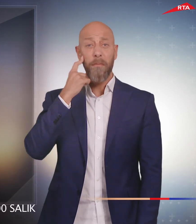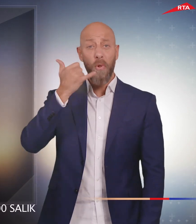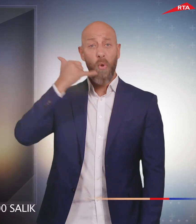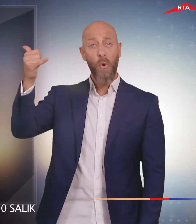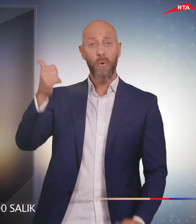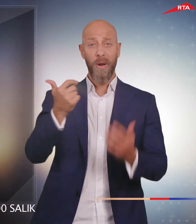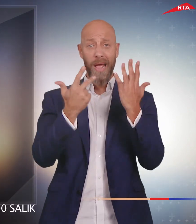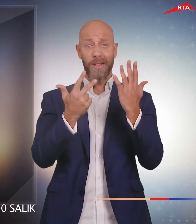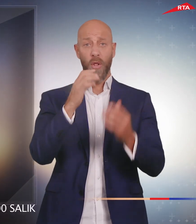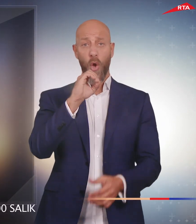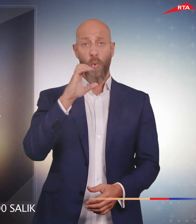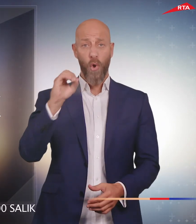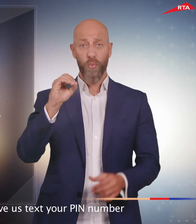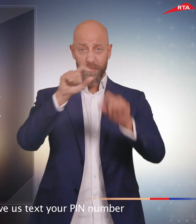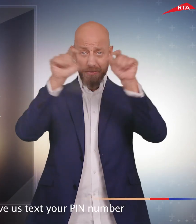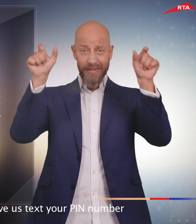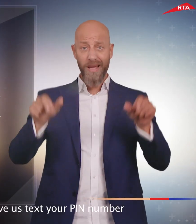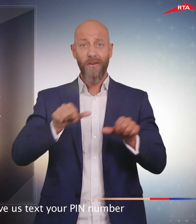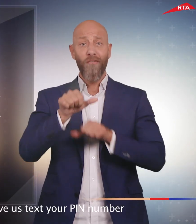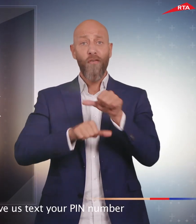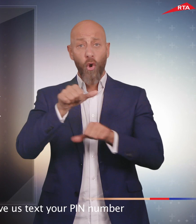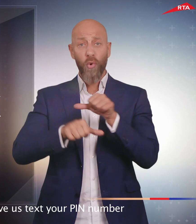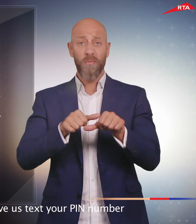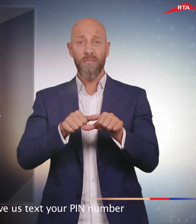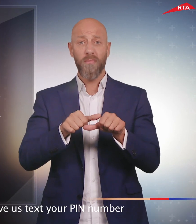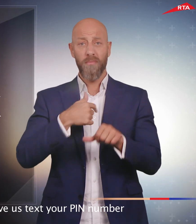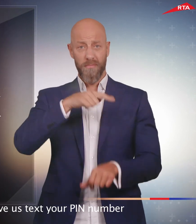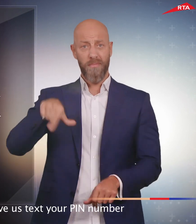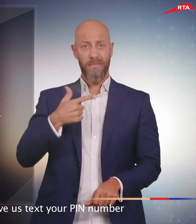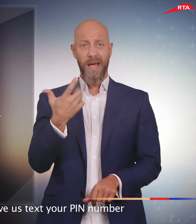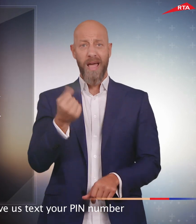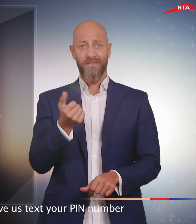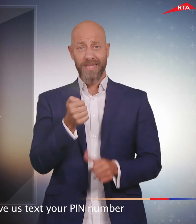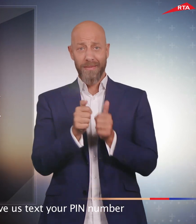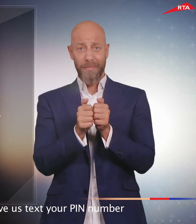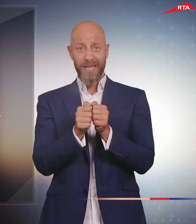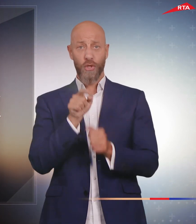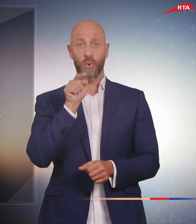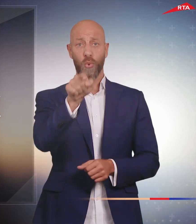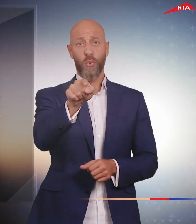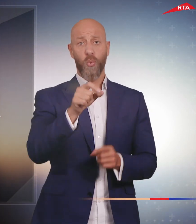simply call 800 Salik and follow the instructions to have us text your PIN number.